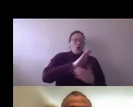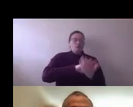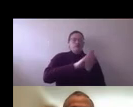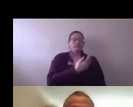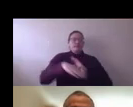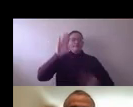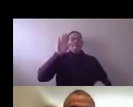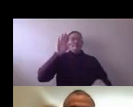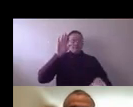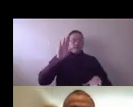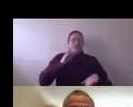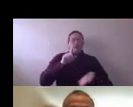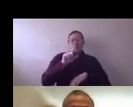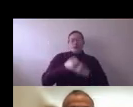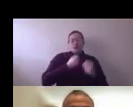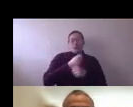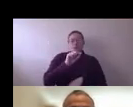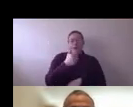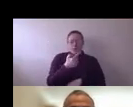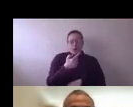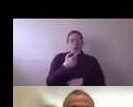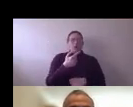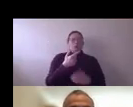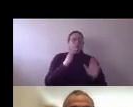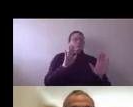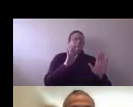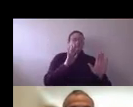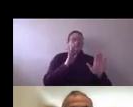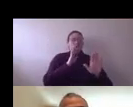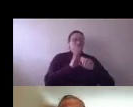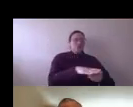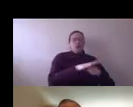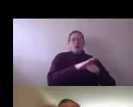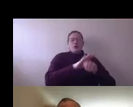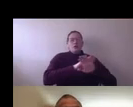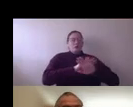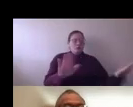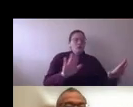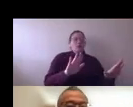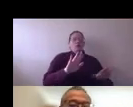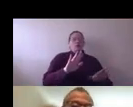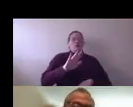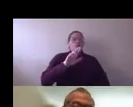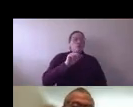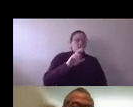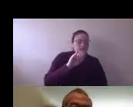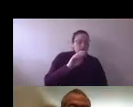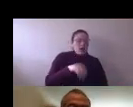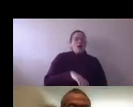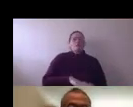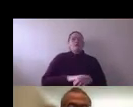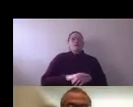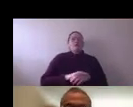2021, to condemn and call on the country to combat racism, xenophobia, and intolerance against